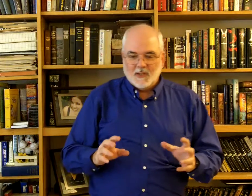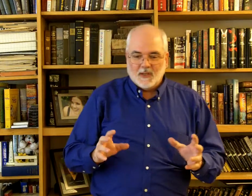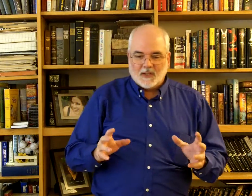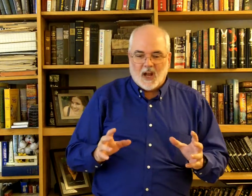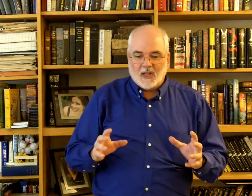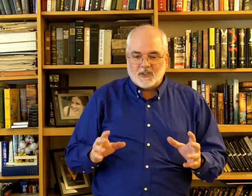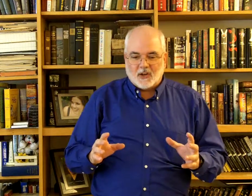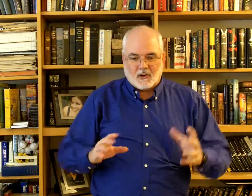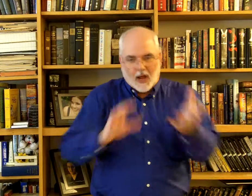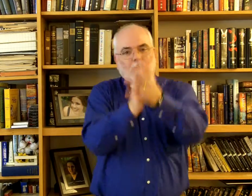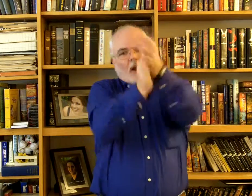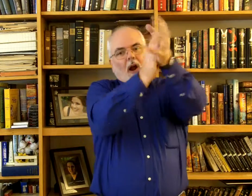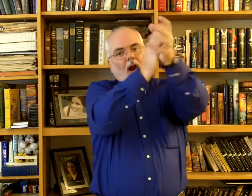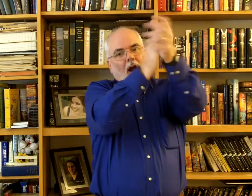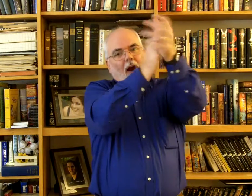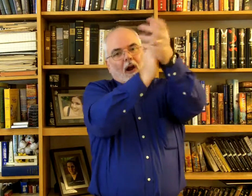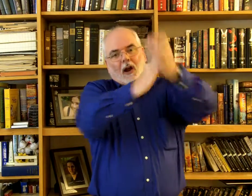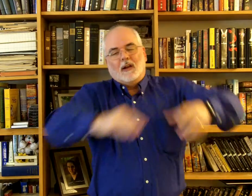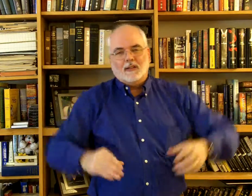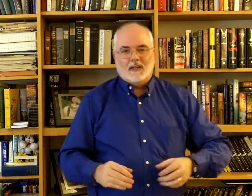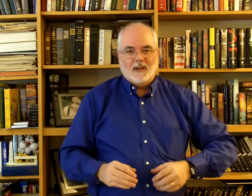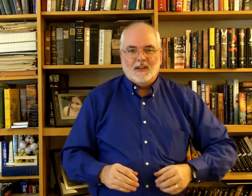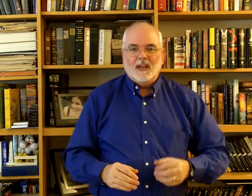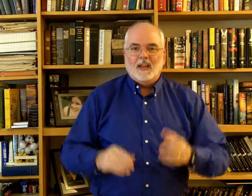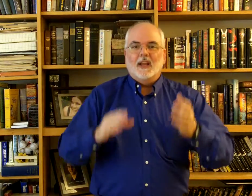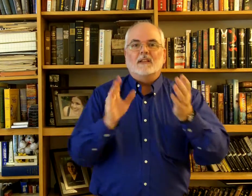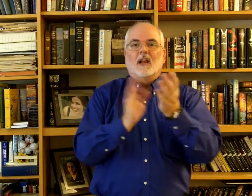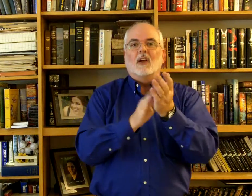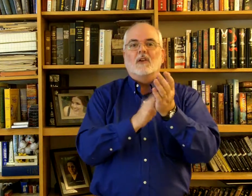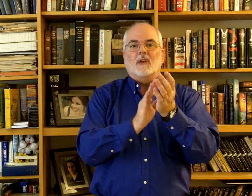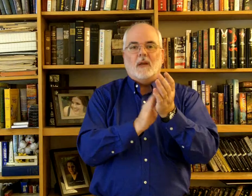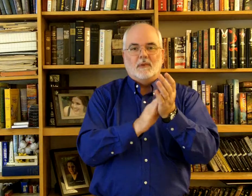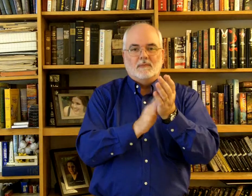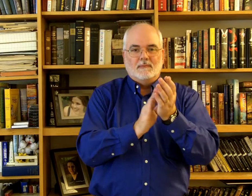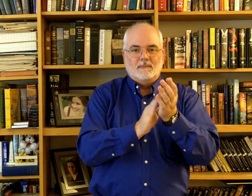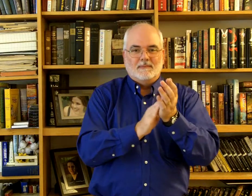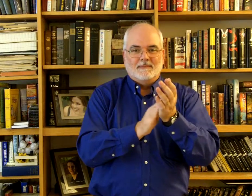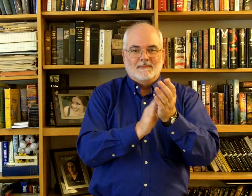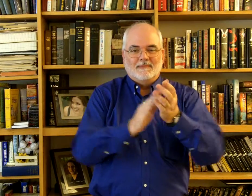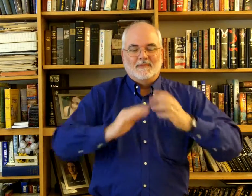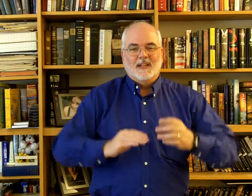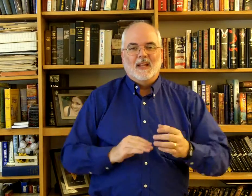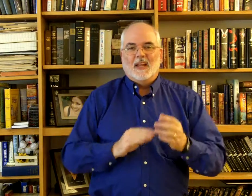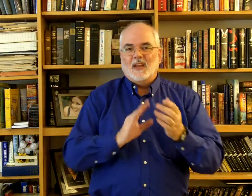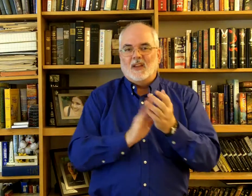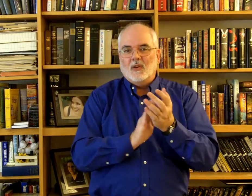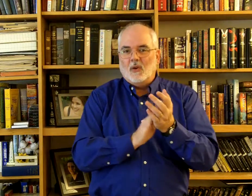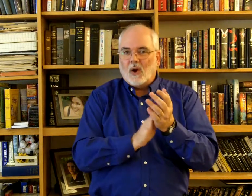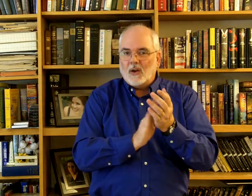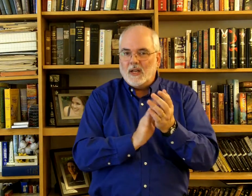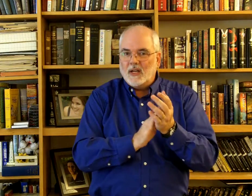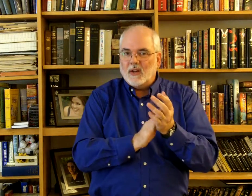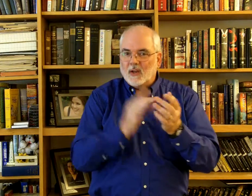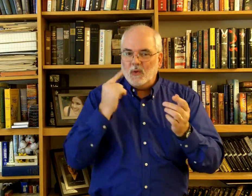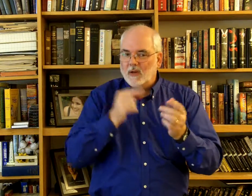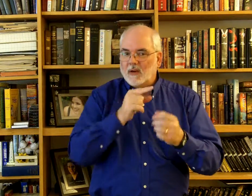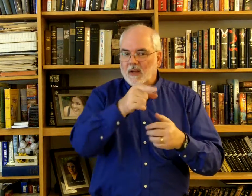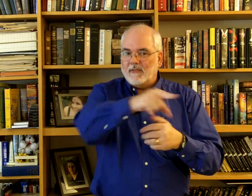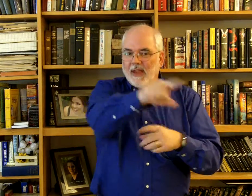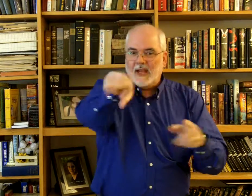a concert clap. You know? It's a golf clap. You don't hardly hear it. You hear it, and if they hear